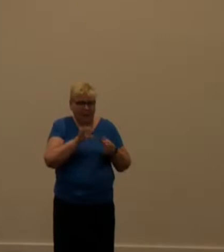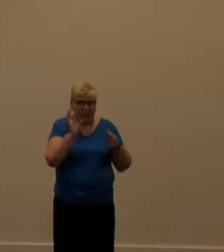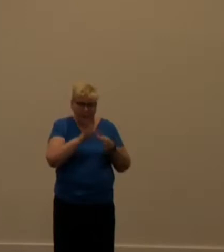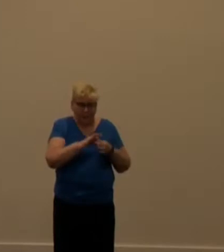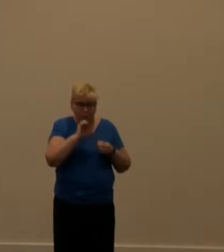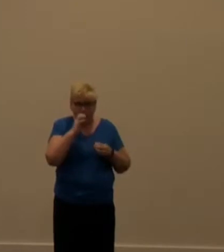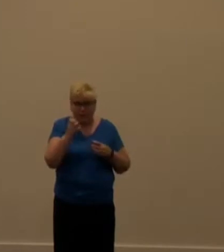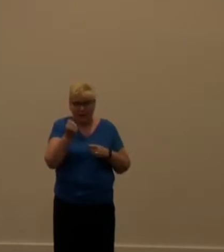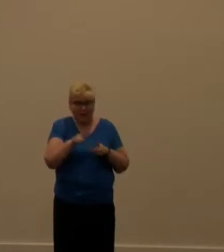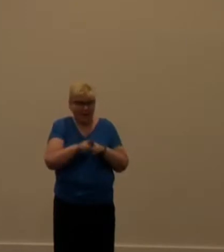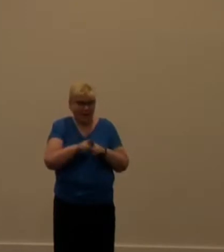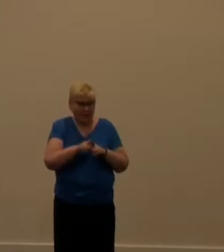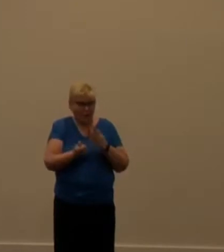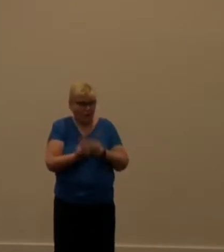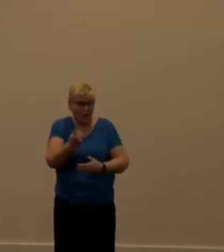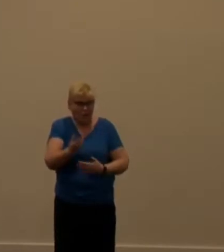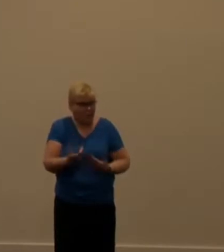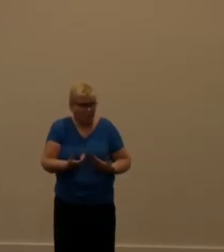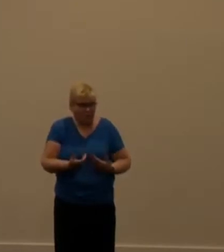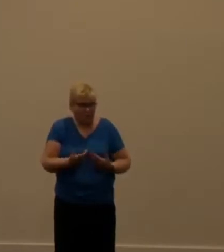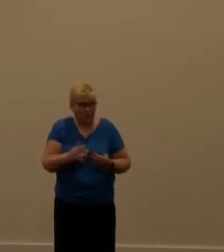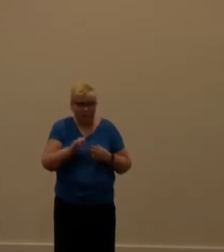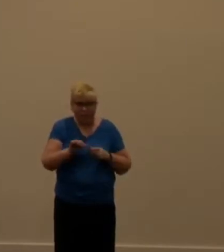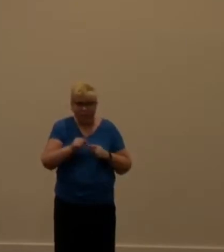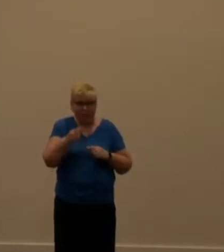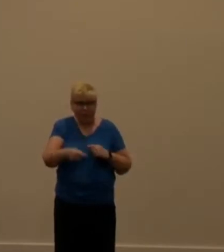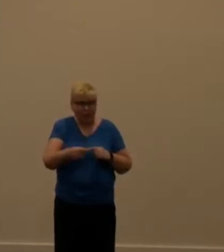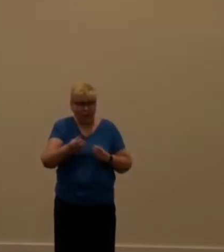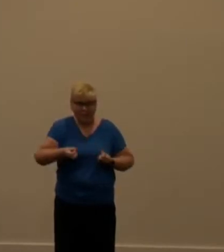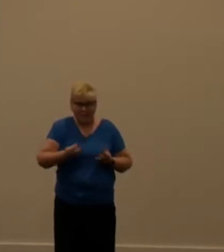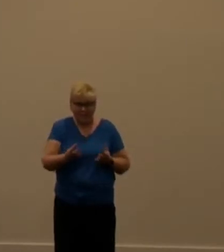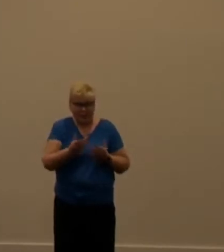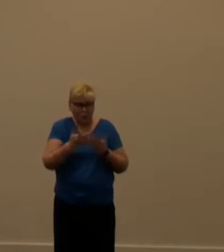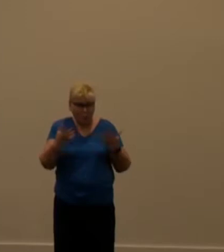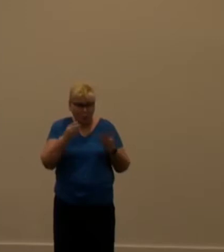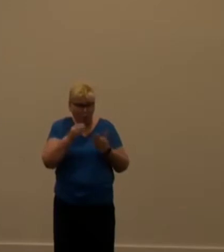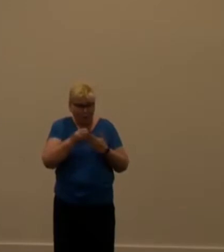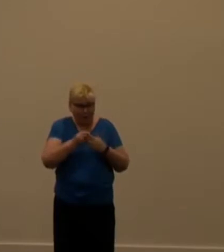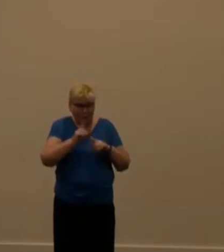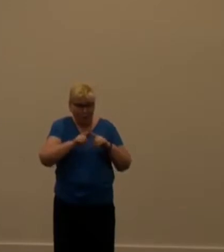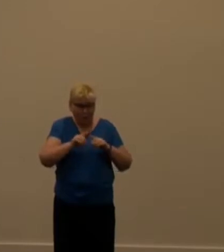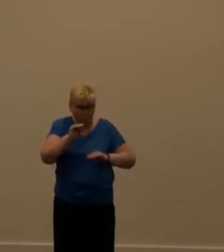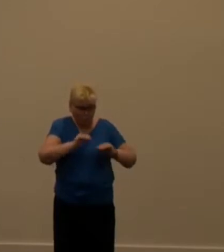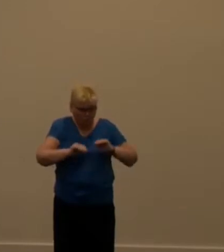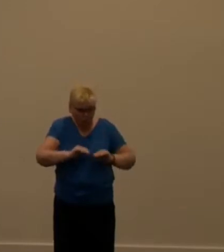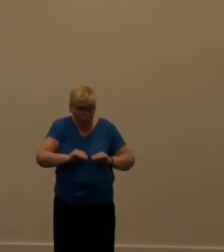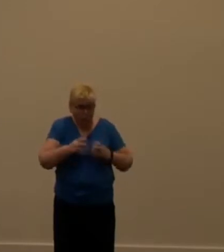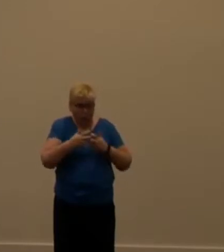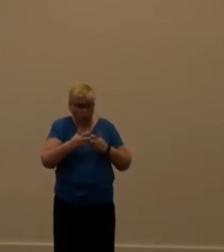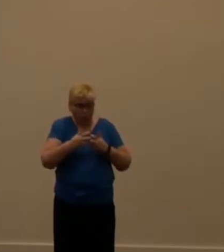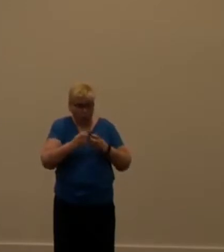you will get the same result. And then afterwards, you have spent so much money trying to figure out how to make the technology